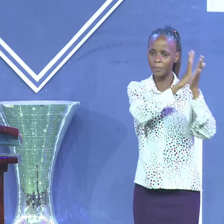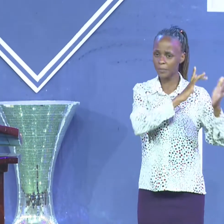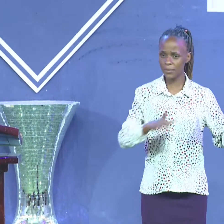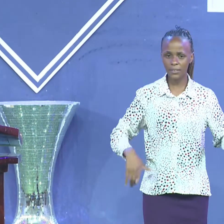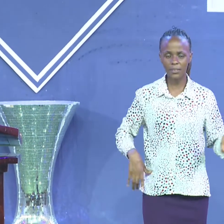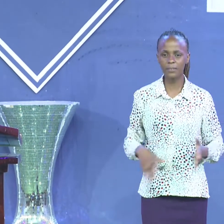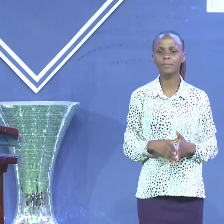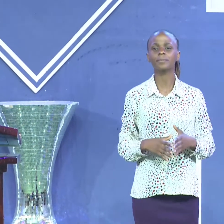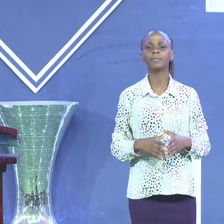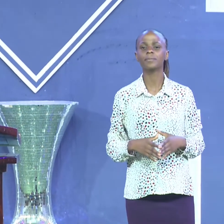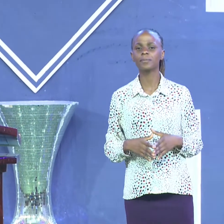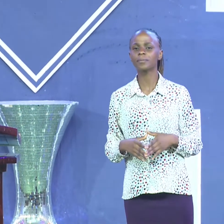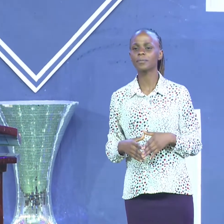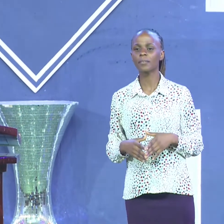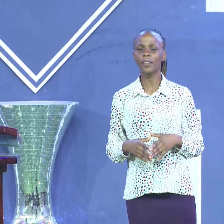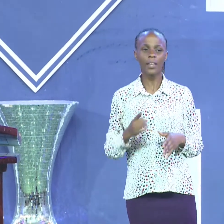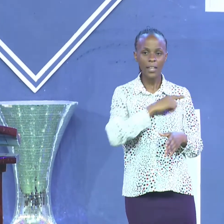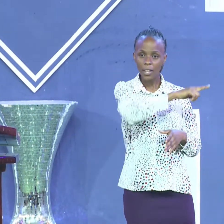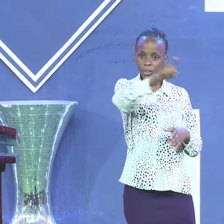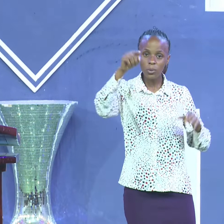Praise the Lord.